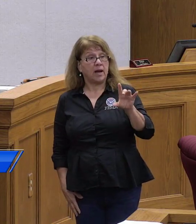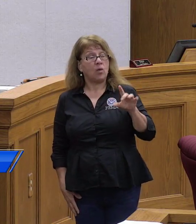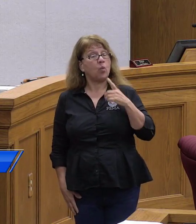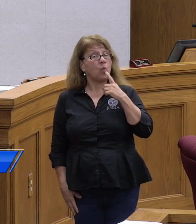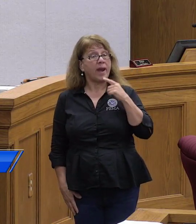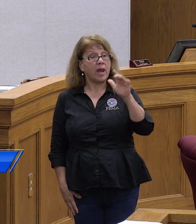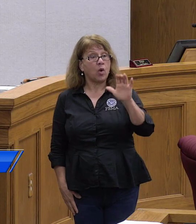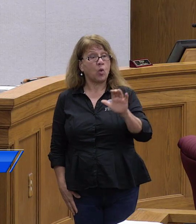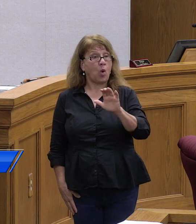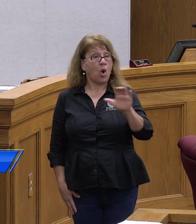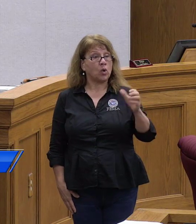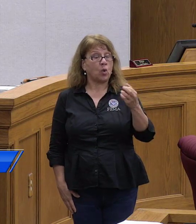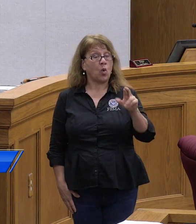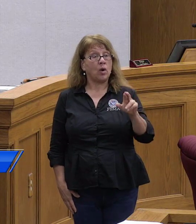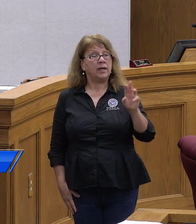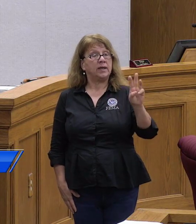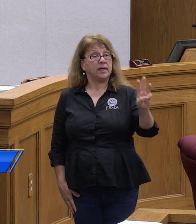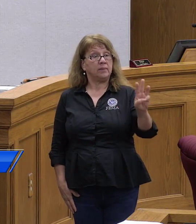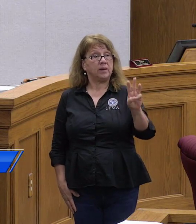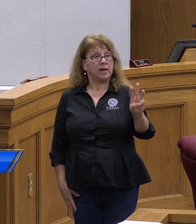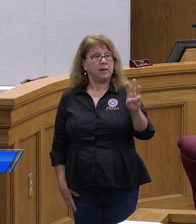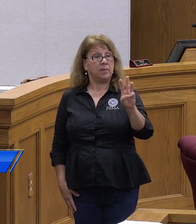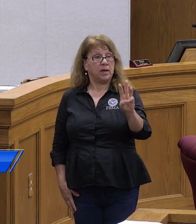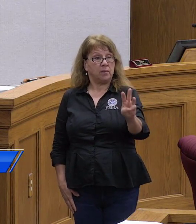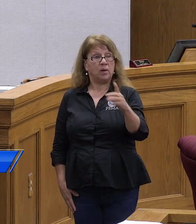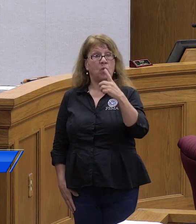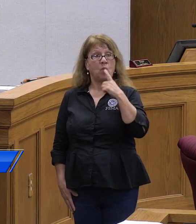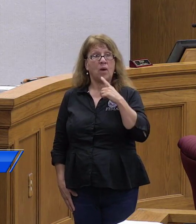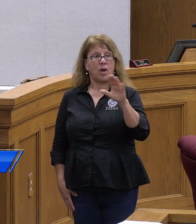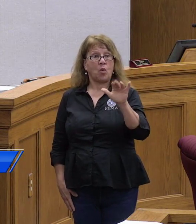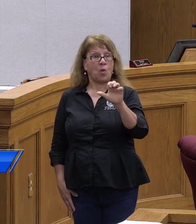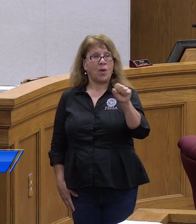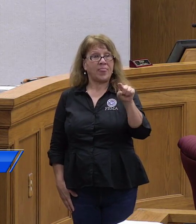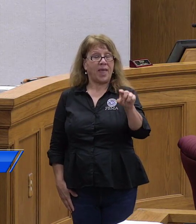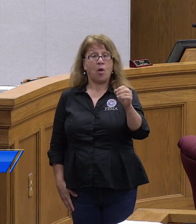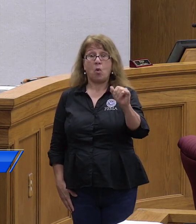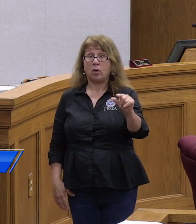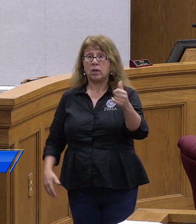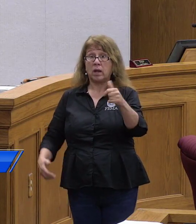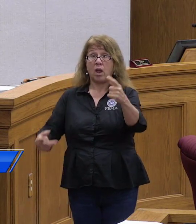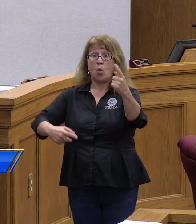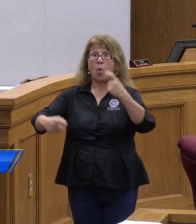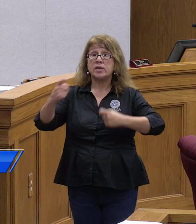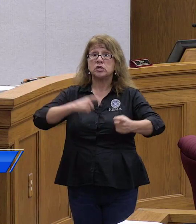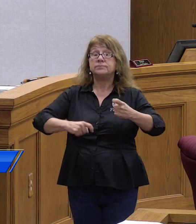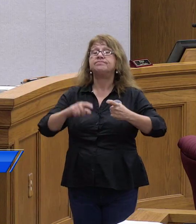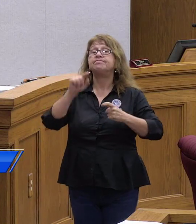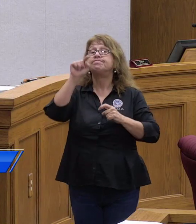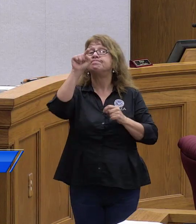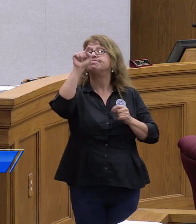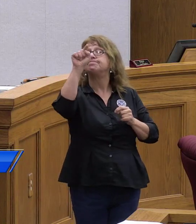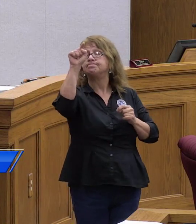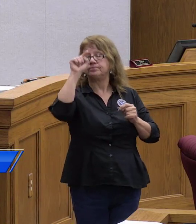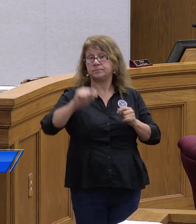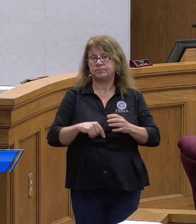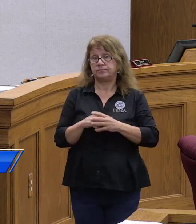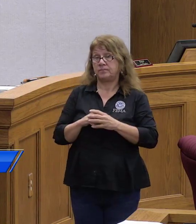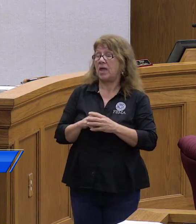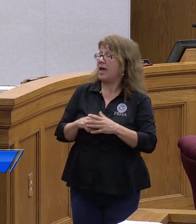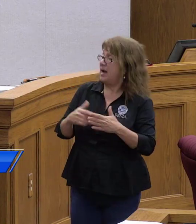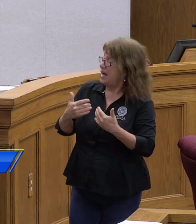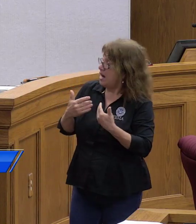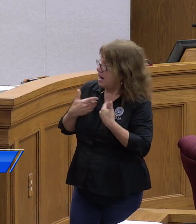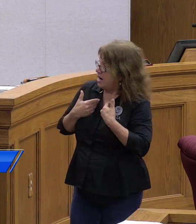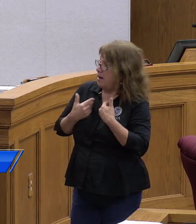1-800-RED-CROSS or www.redcross.org. And with that, pending any questions, that's all I have for this evening. We have had